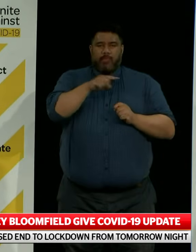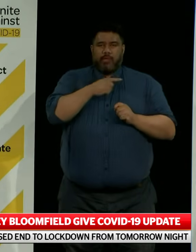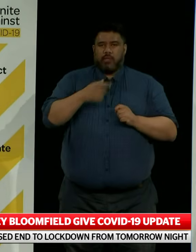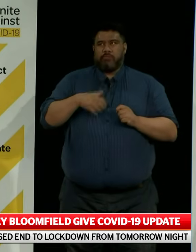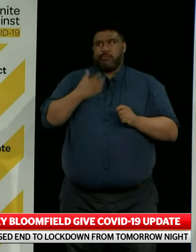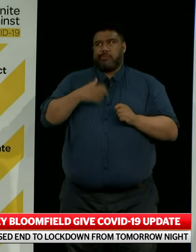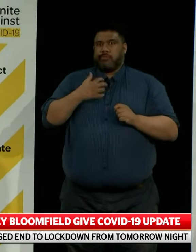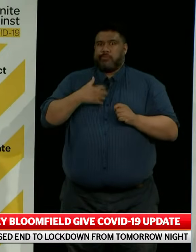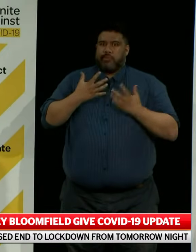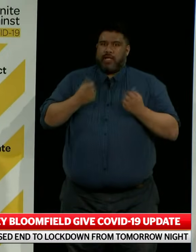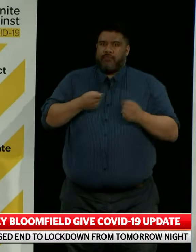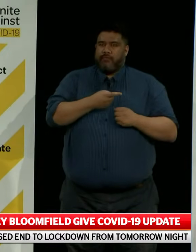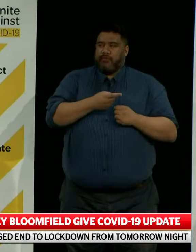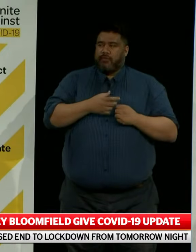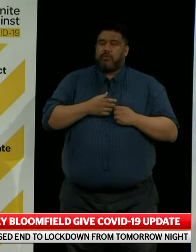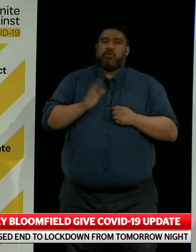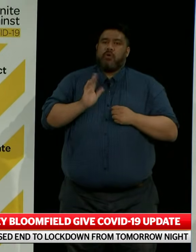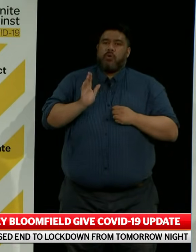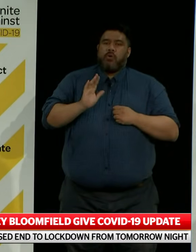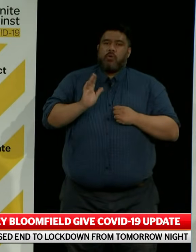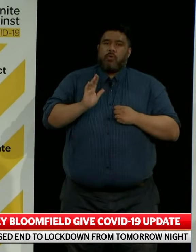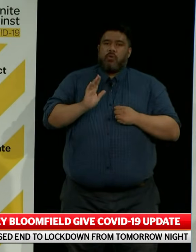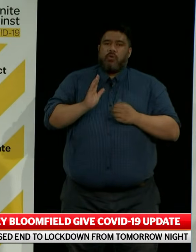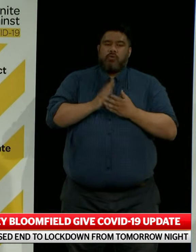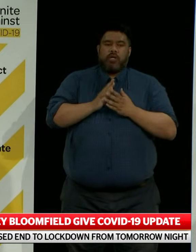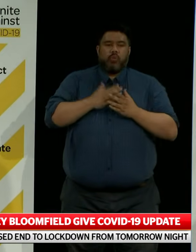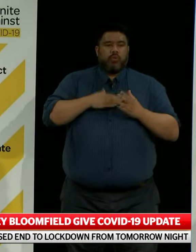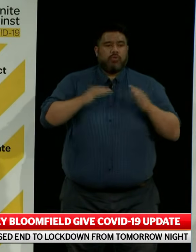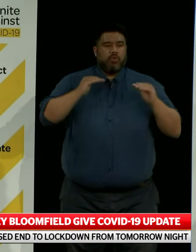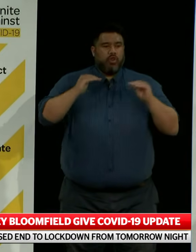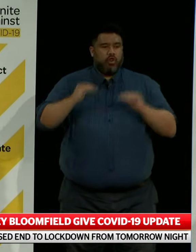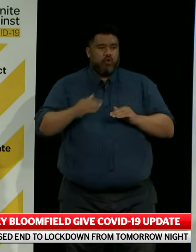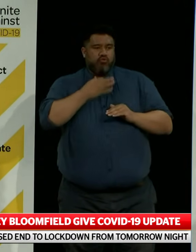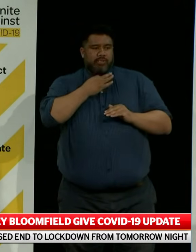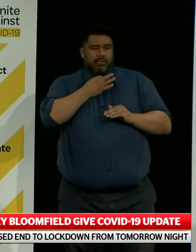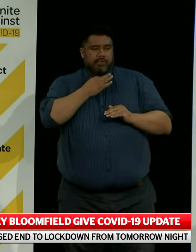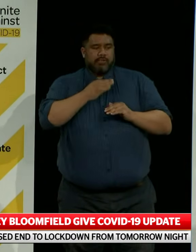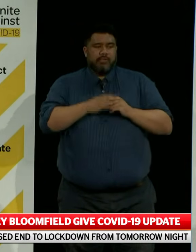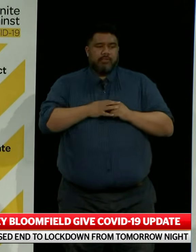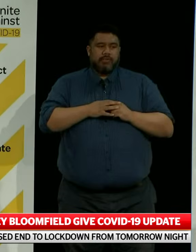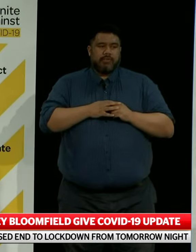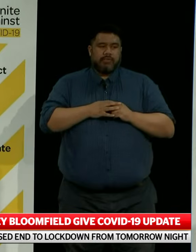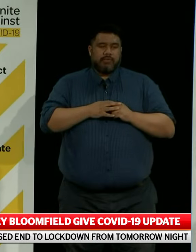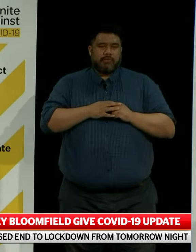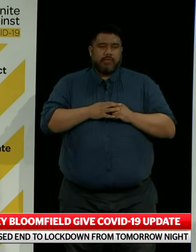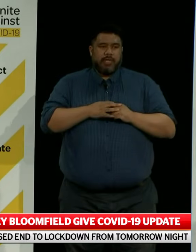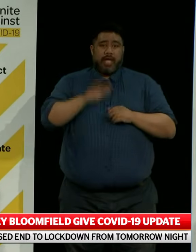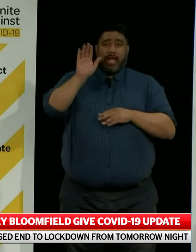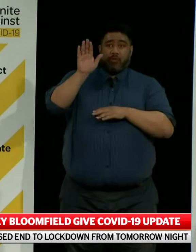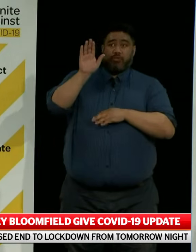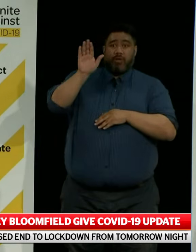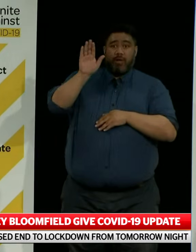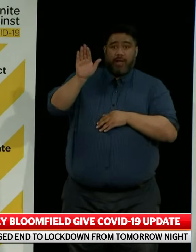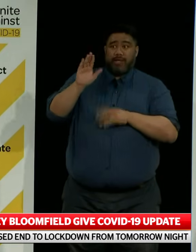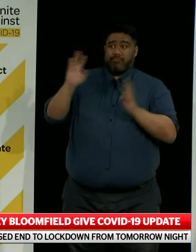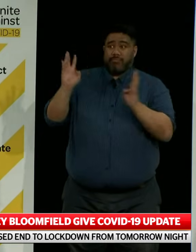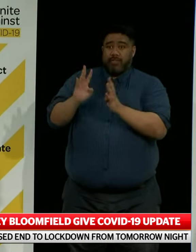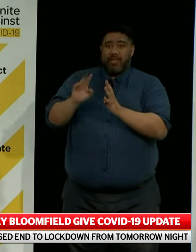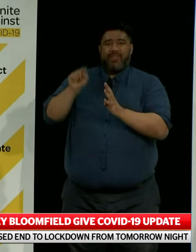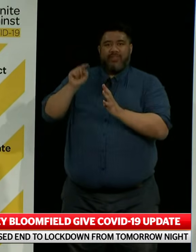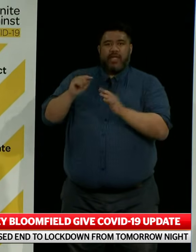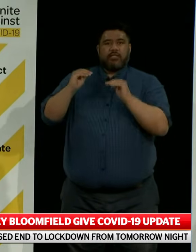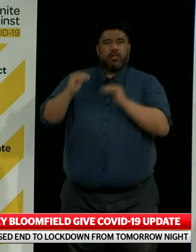first and most important point was low risk. And as I've said, outdoors equals low